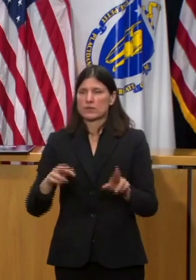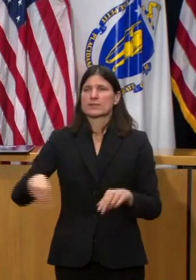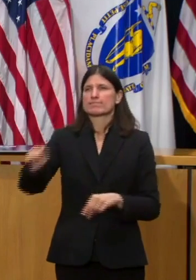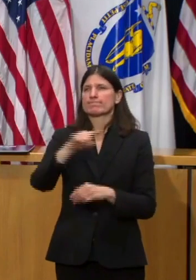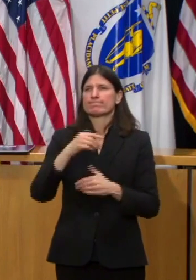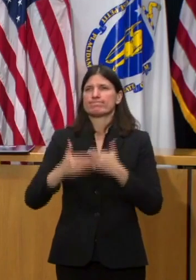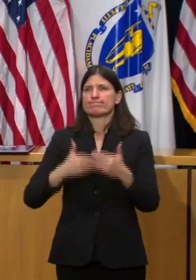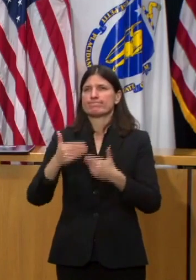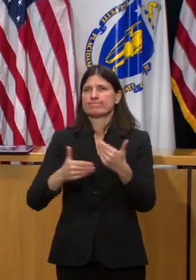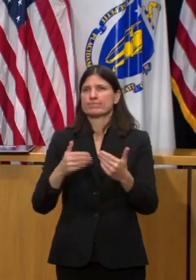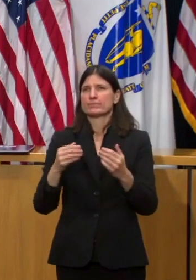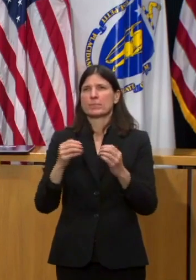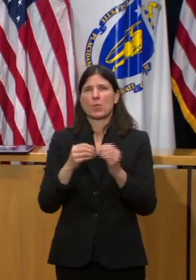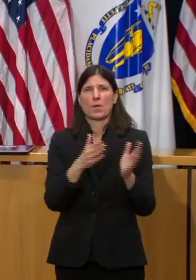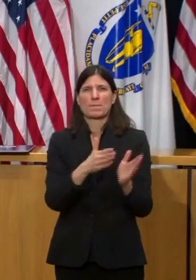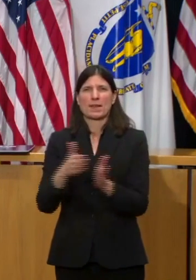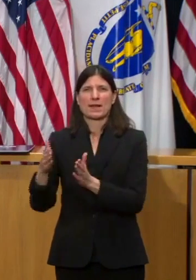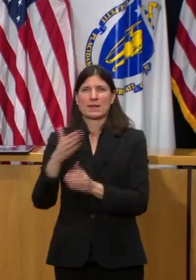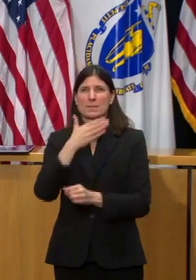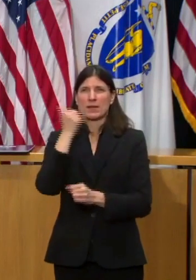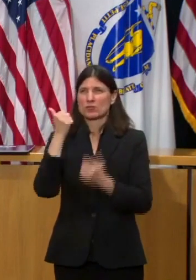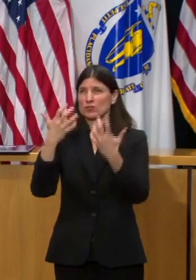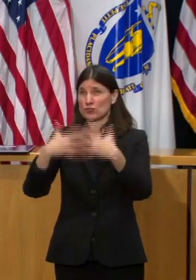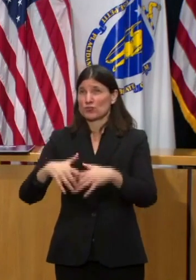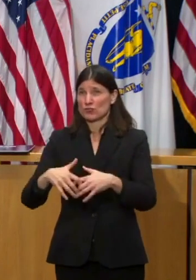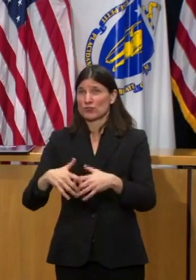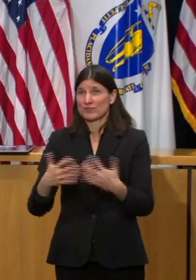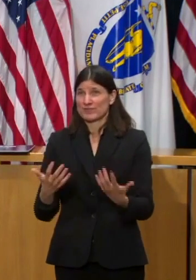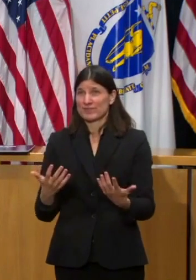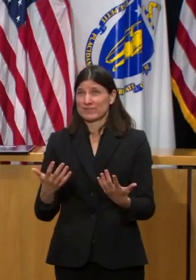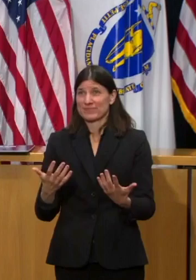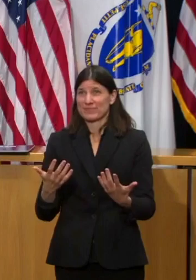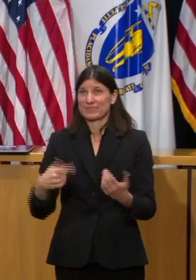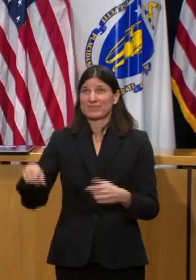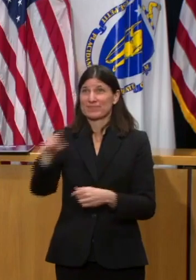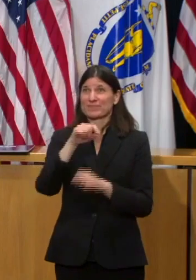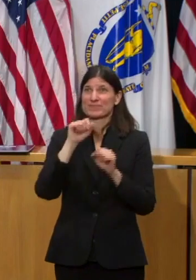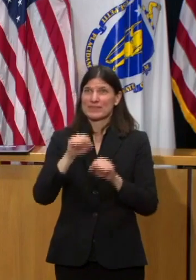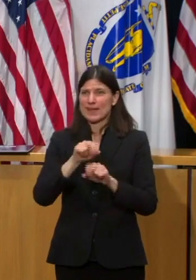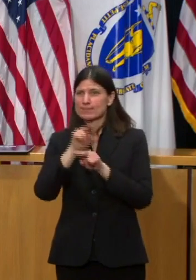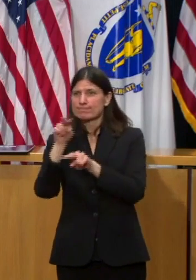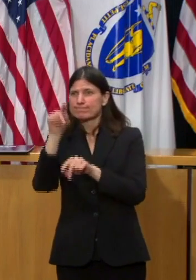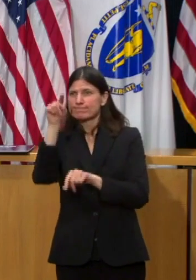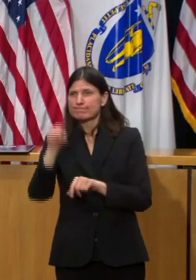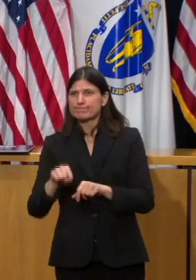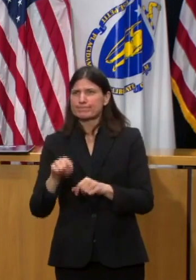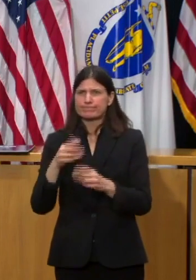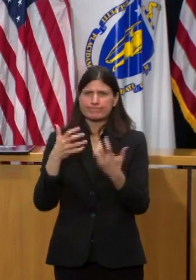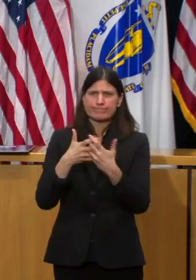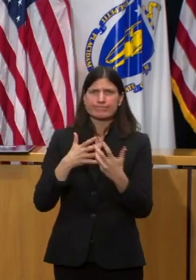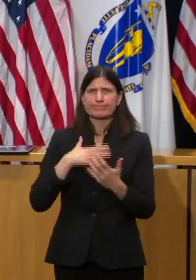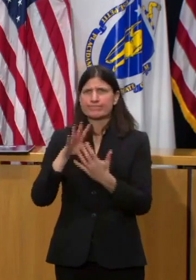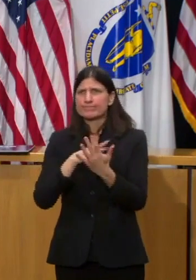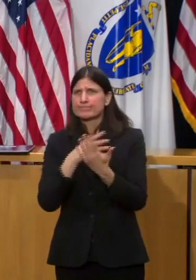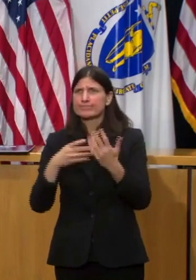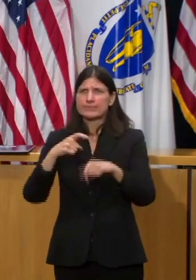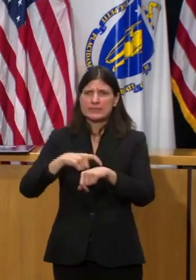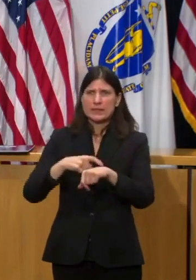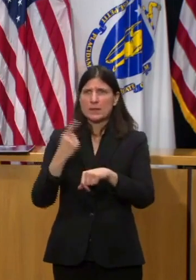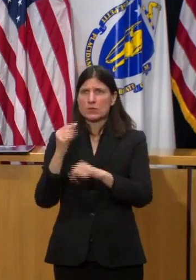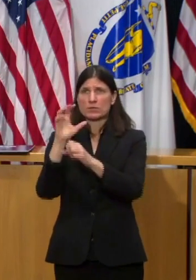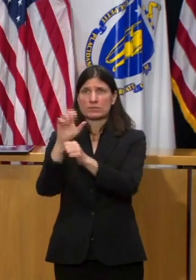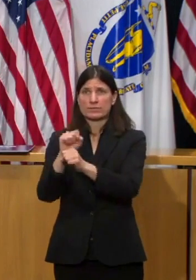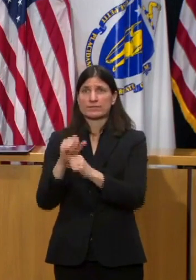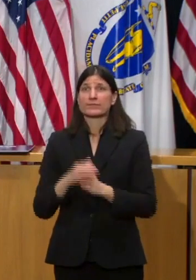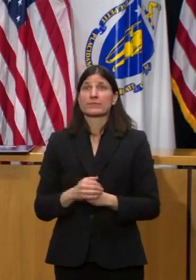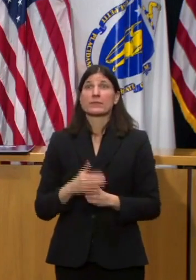work it against whatever's on their own schedule, and book it. And this, to me, in some respects, you know, the message we get from the feds